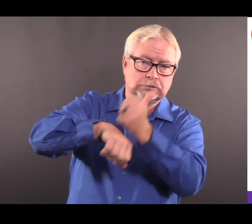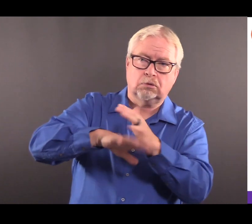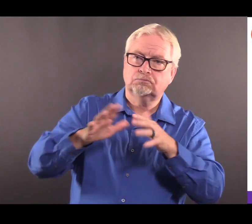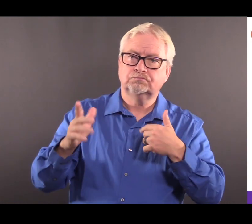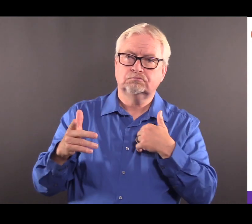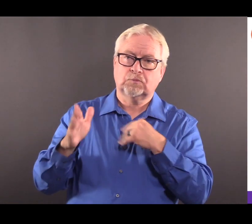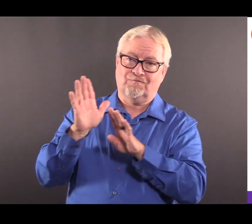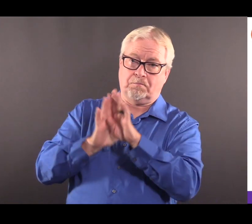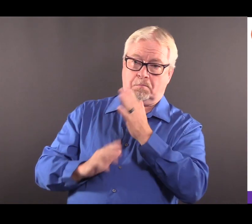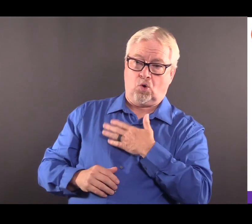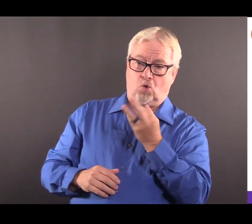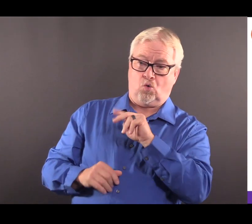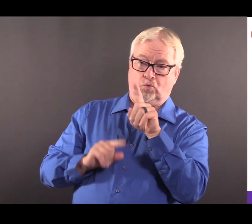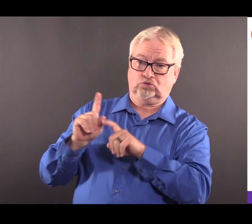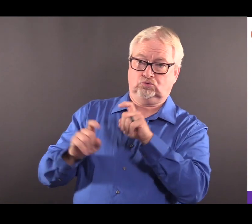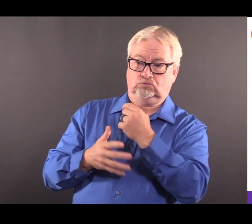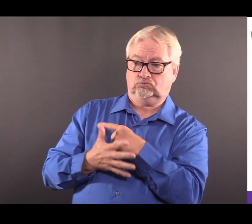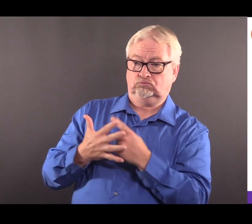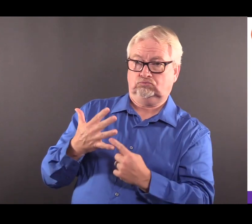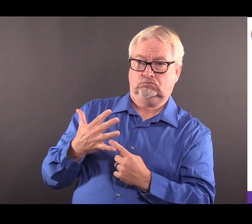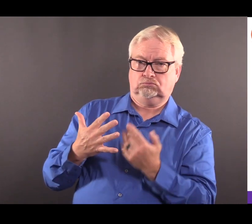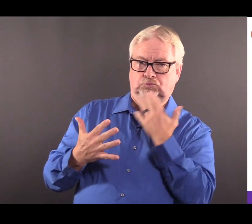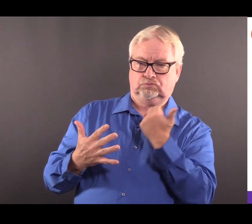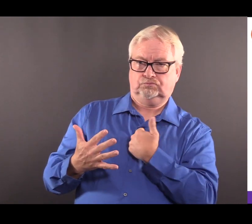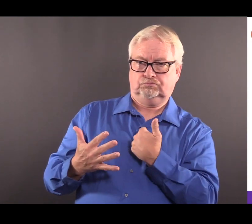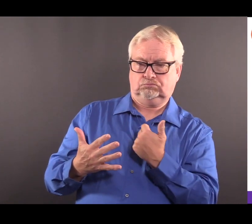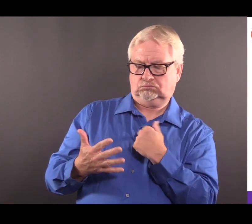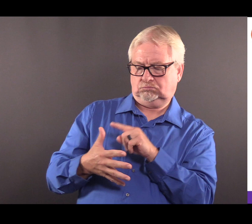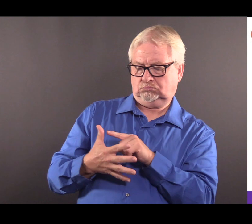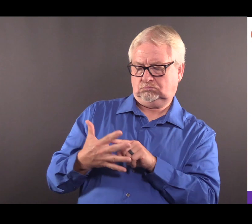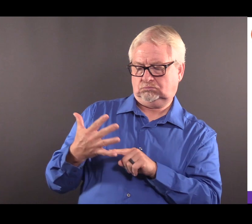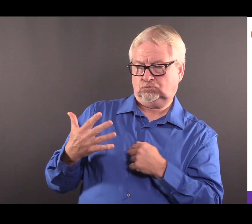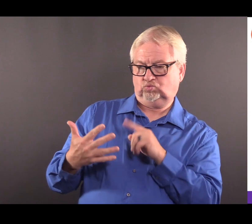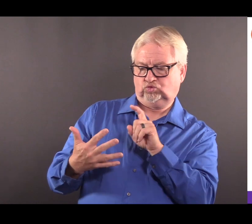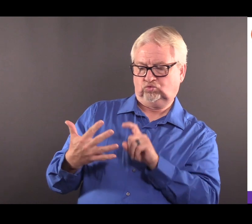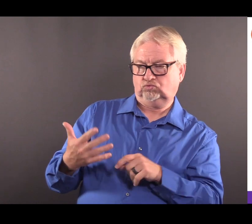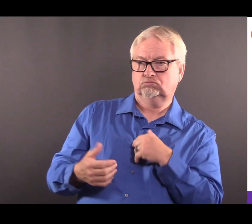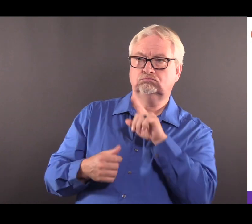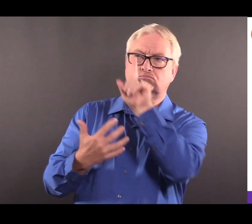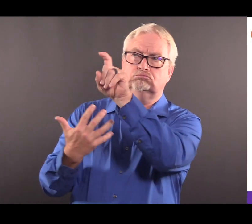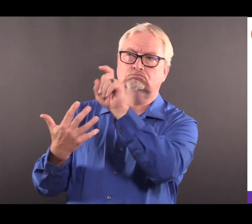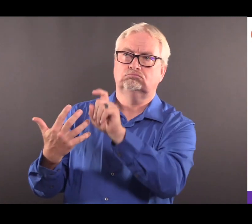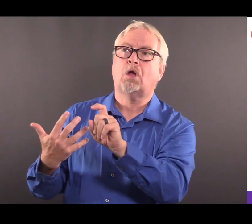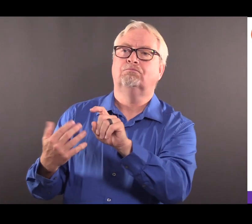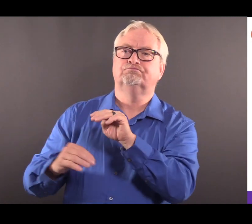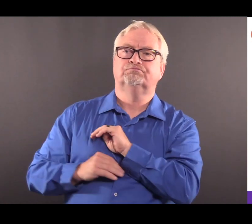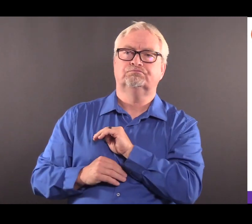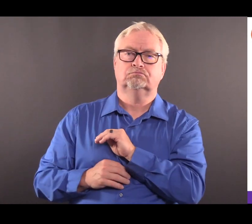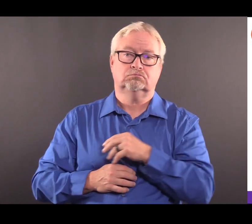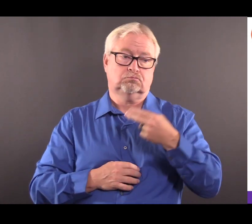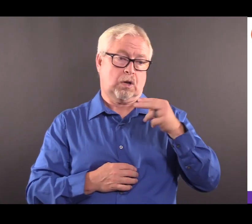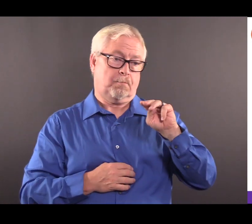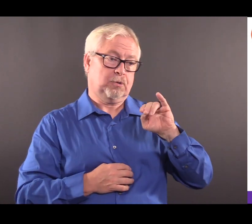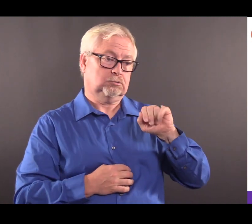sale meetings by developing your own targeted questions for the vendor that address your specific workflow